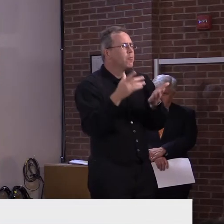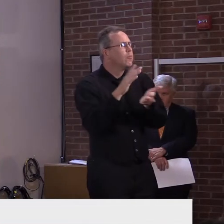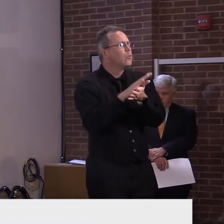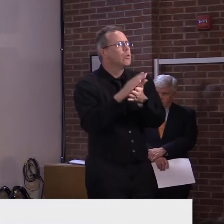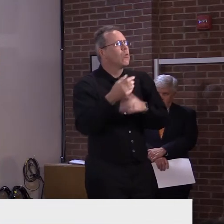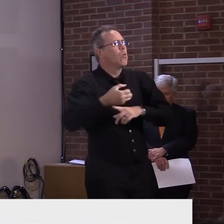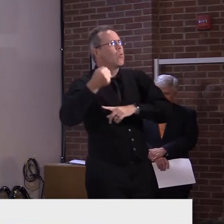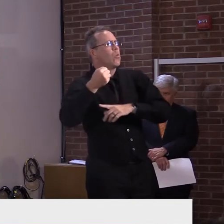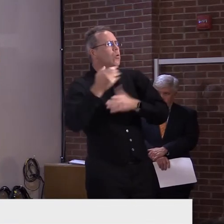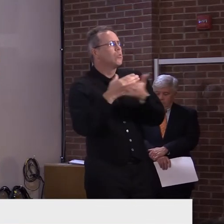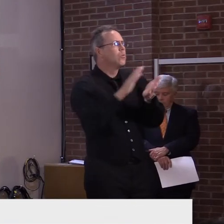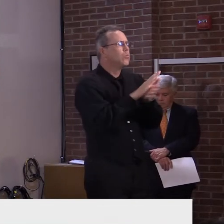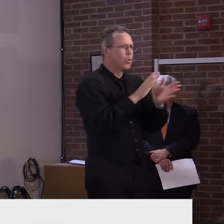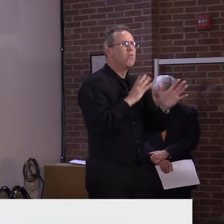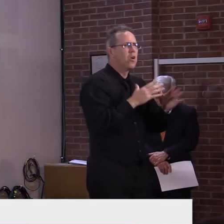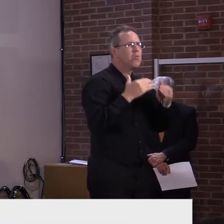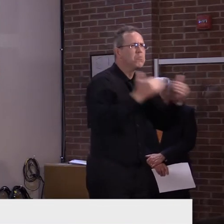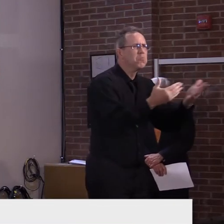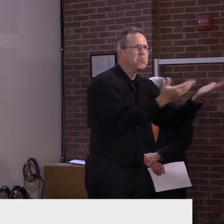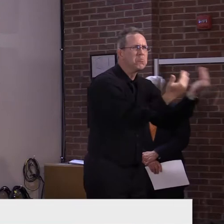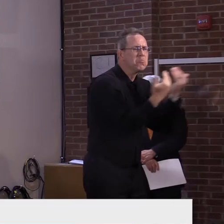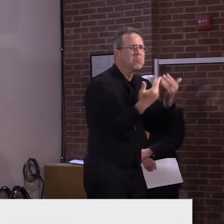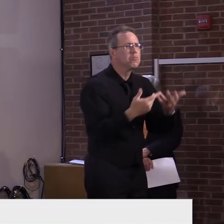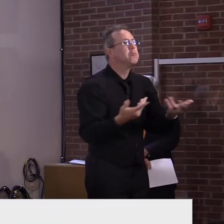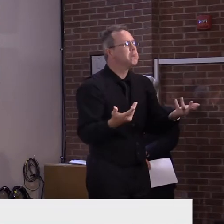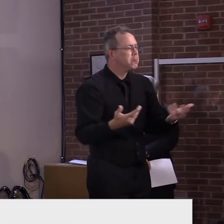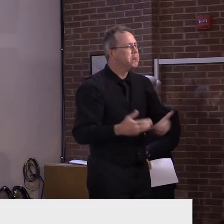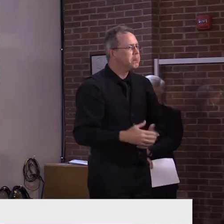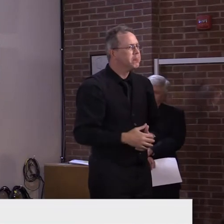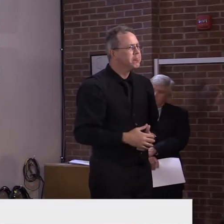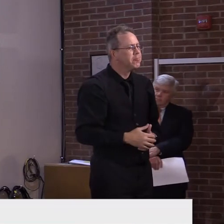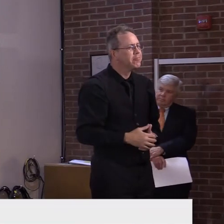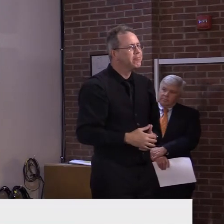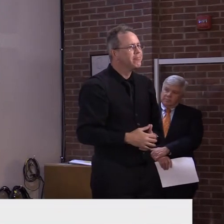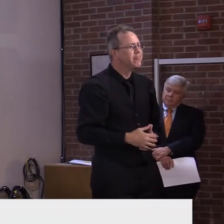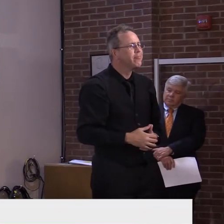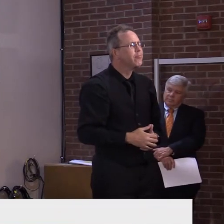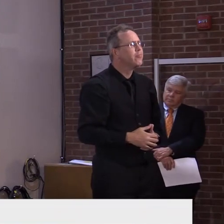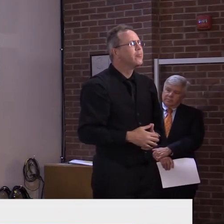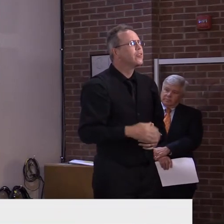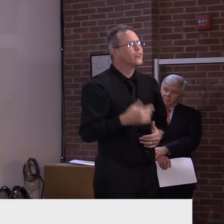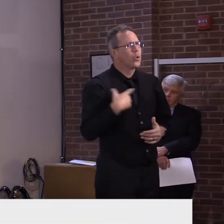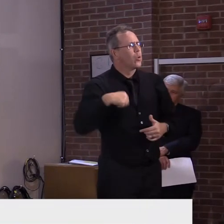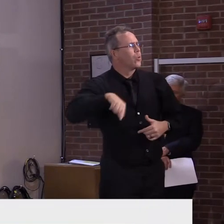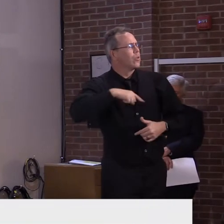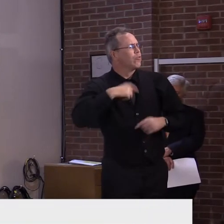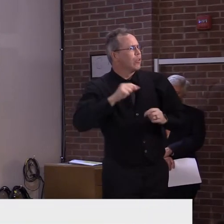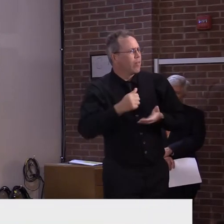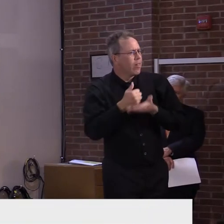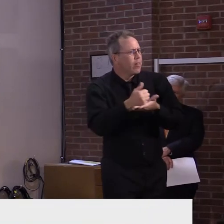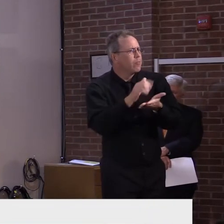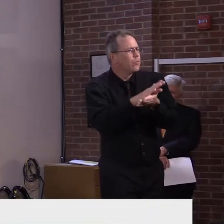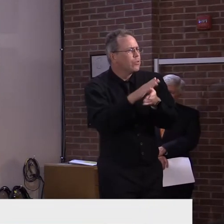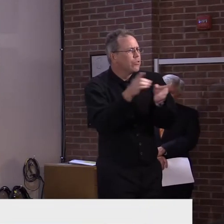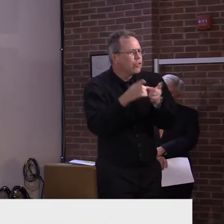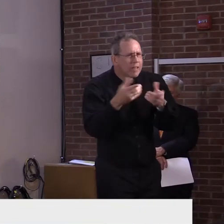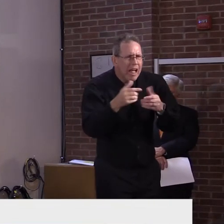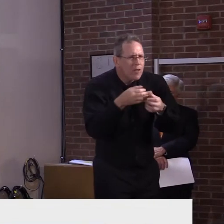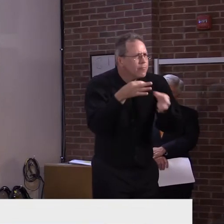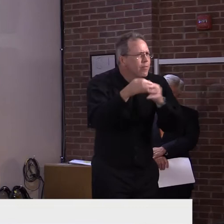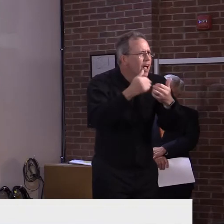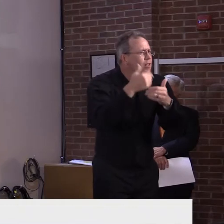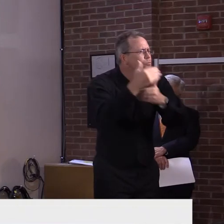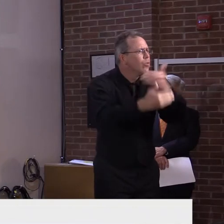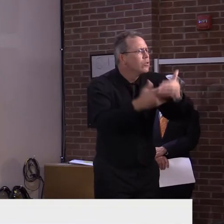also working with districts to help them understand the new logistical procedures around the testing. For example, parental consent is required for the student